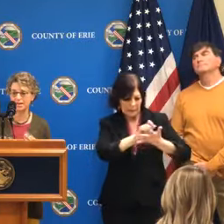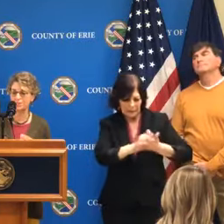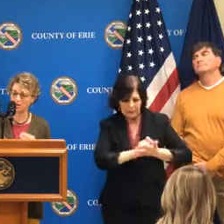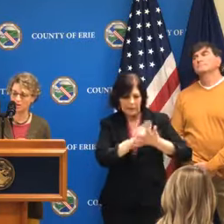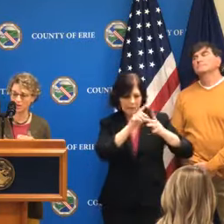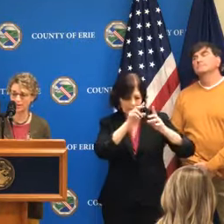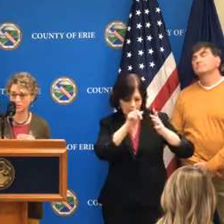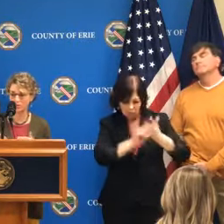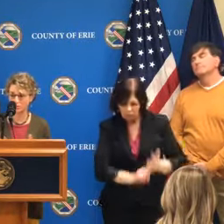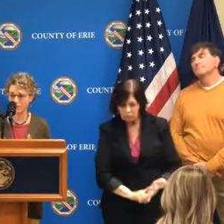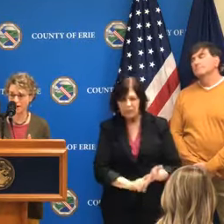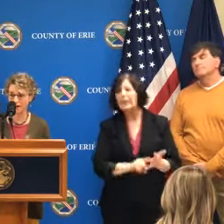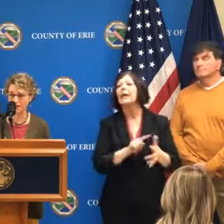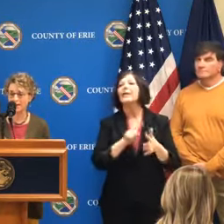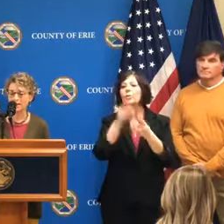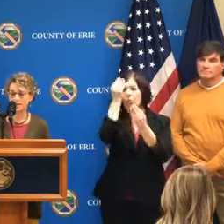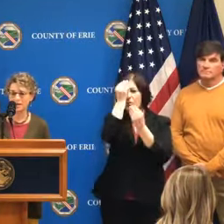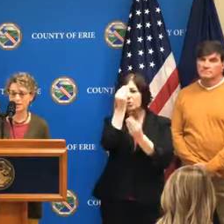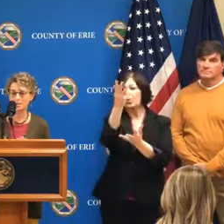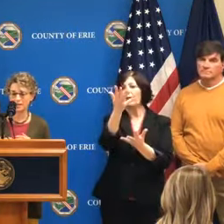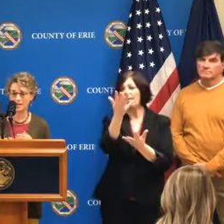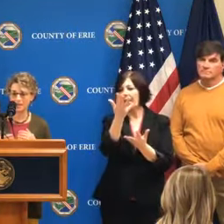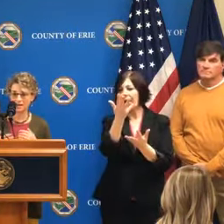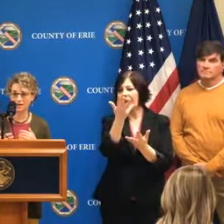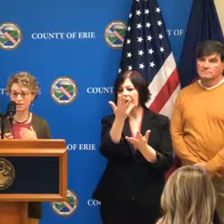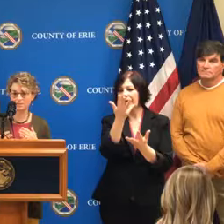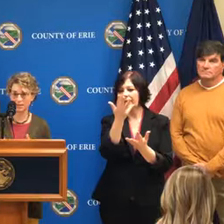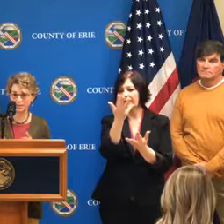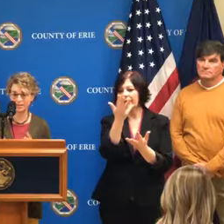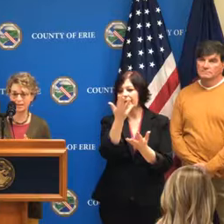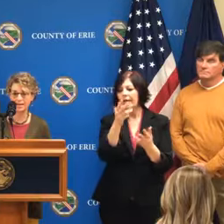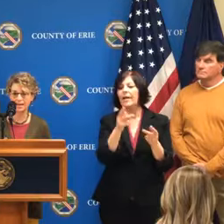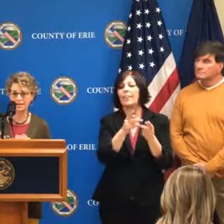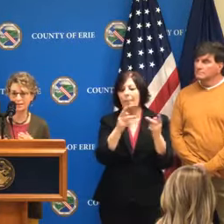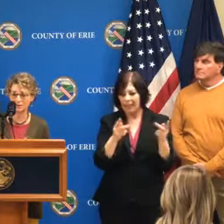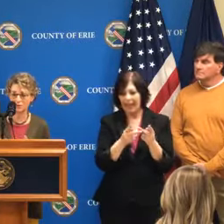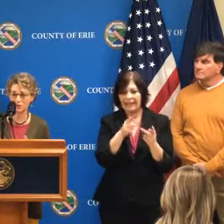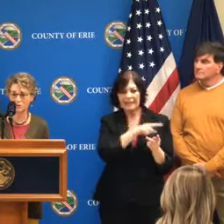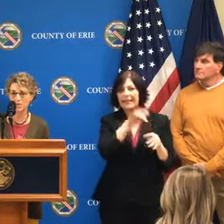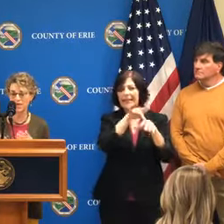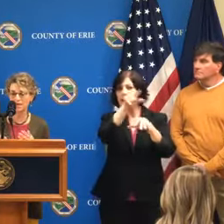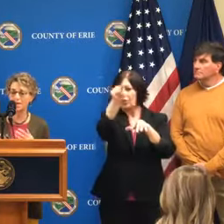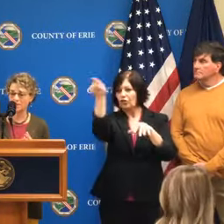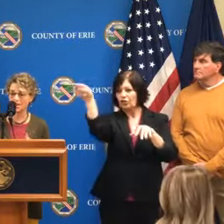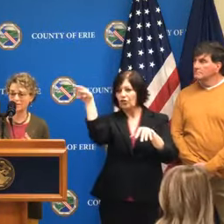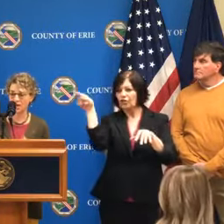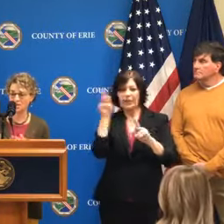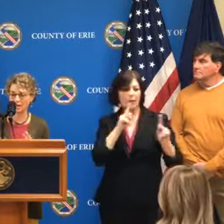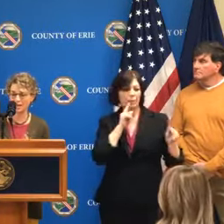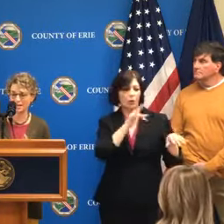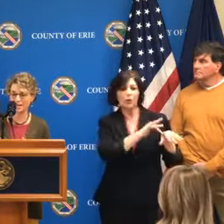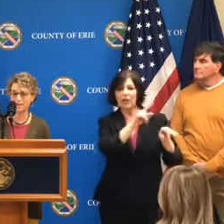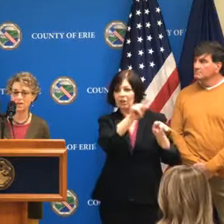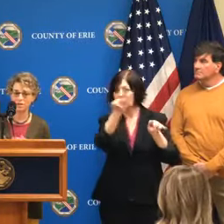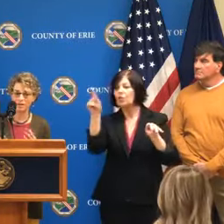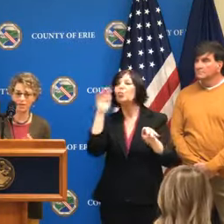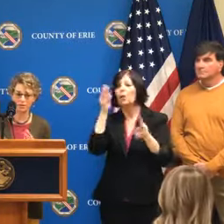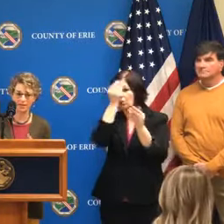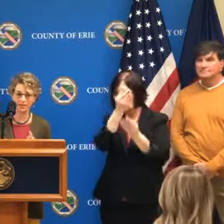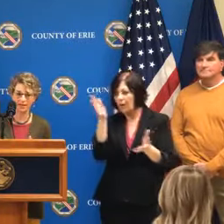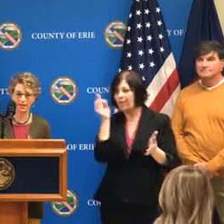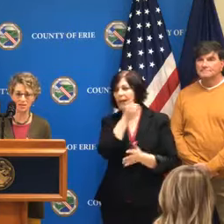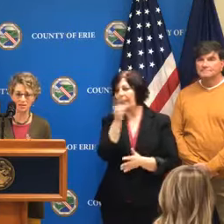and then we are going to notify the places and the individuals that may have come in contact with